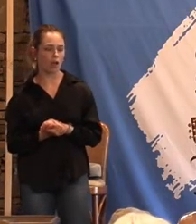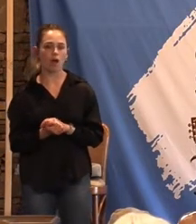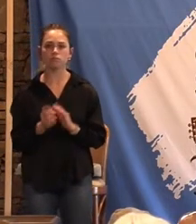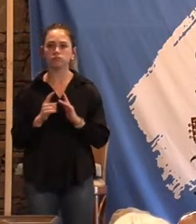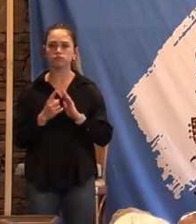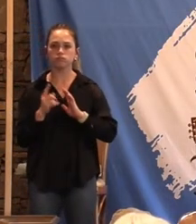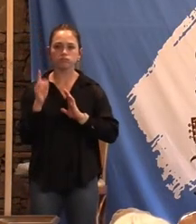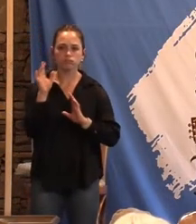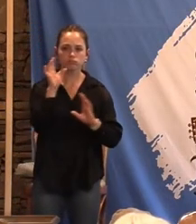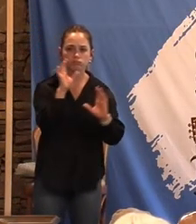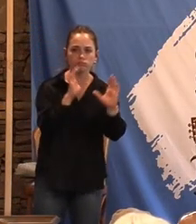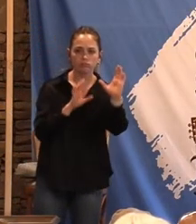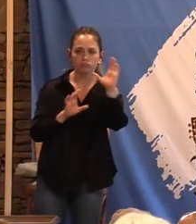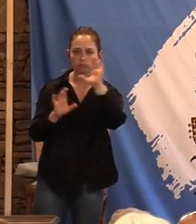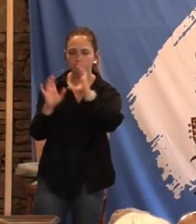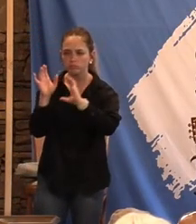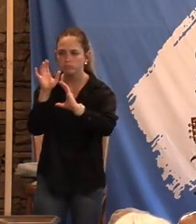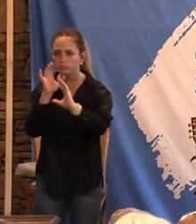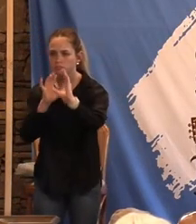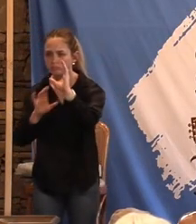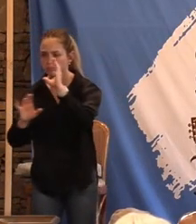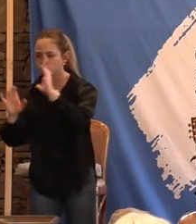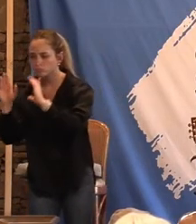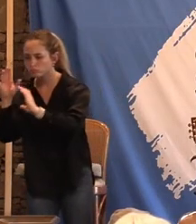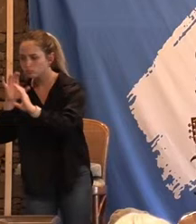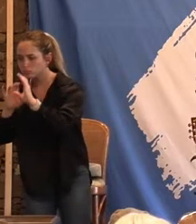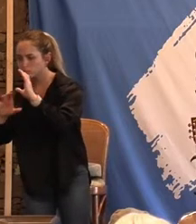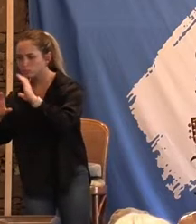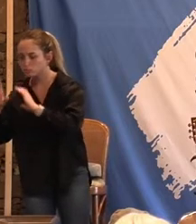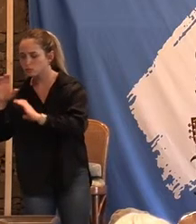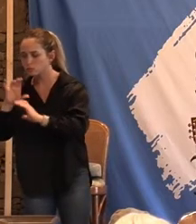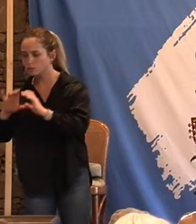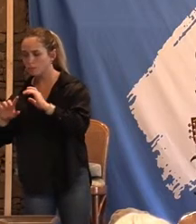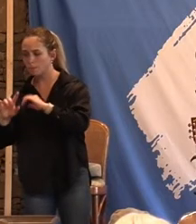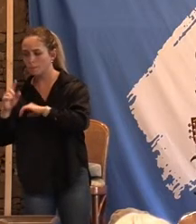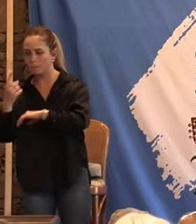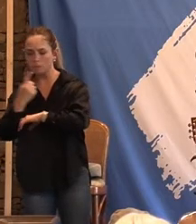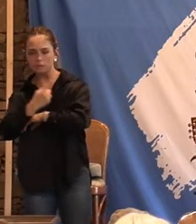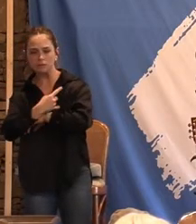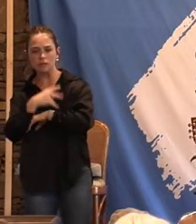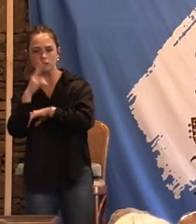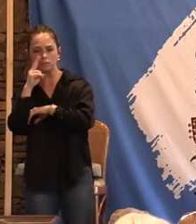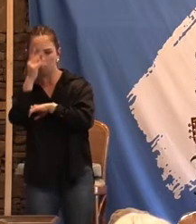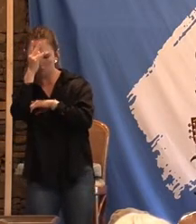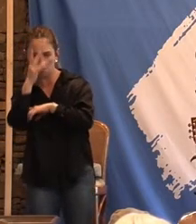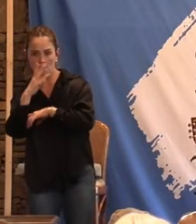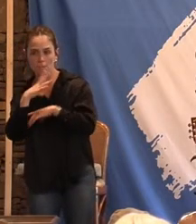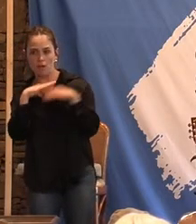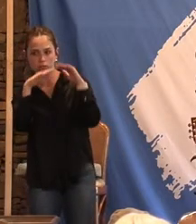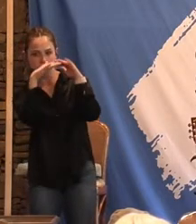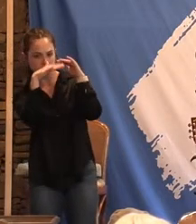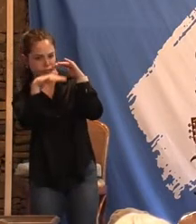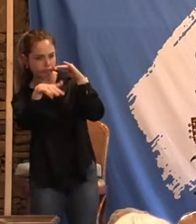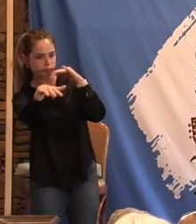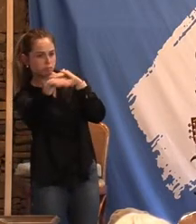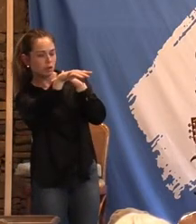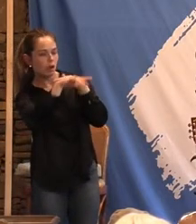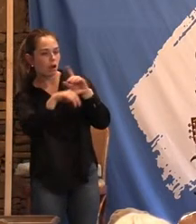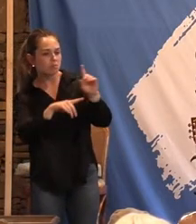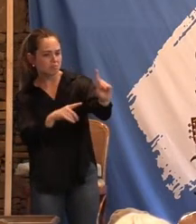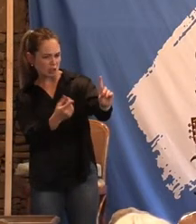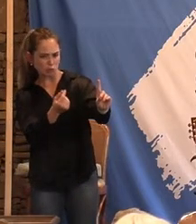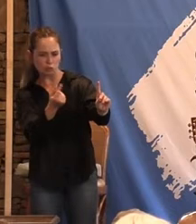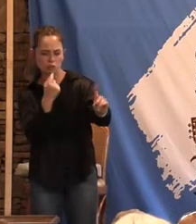look around, and one day he saw man in the fields, and he was protecting